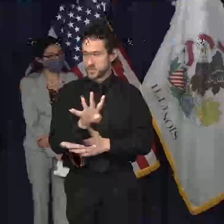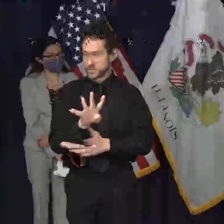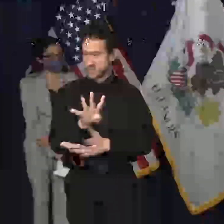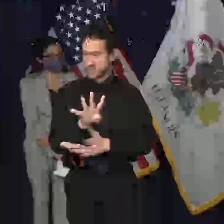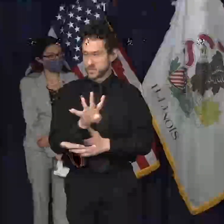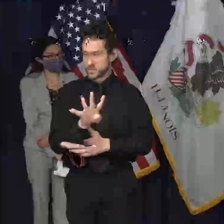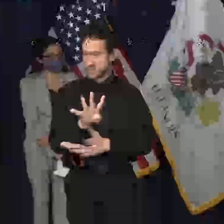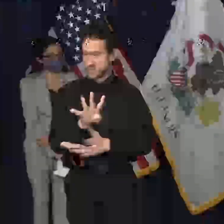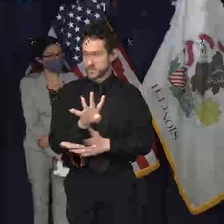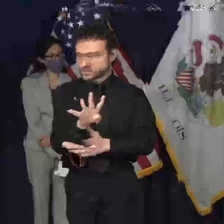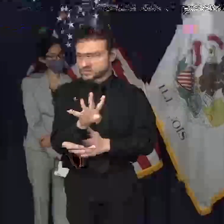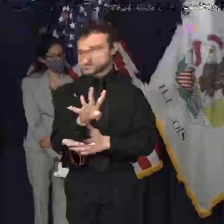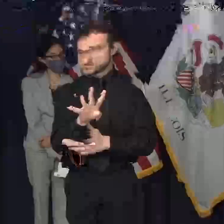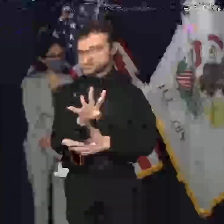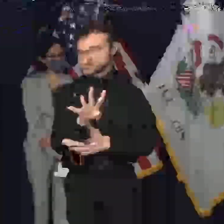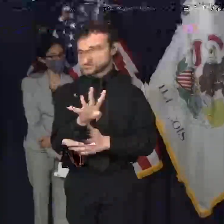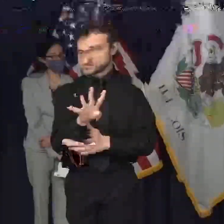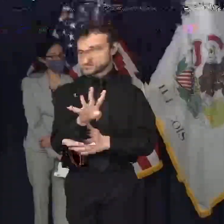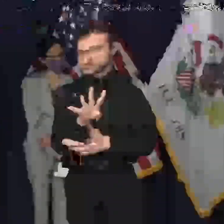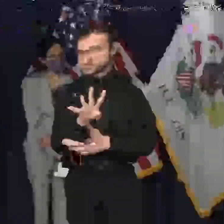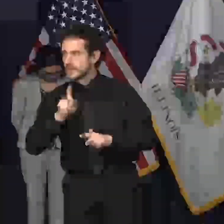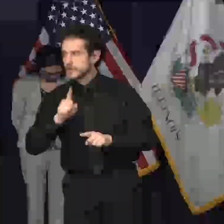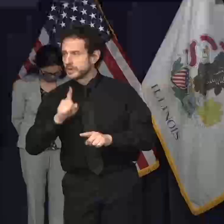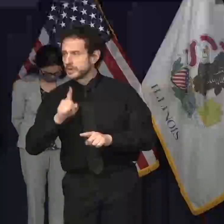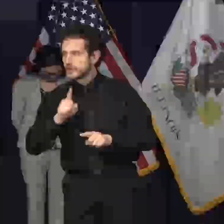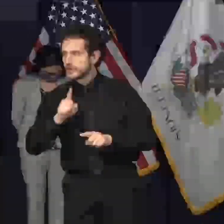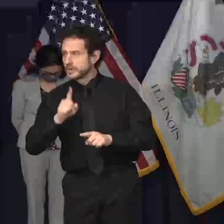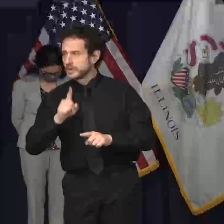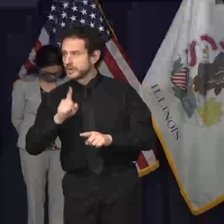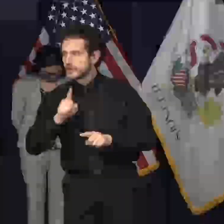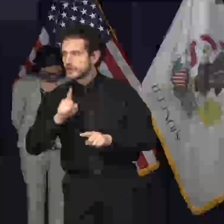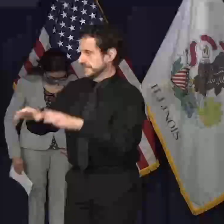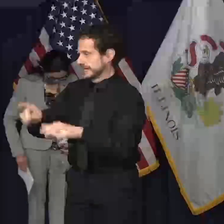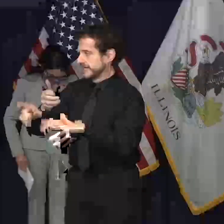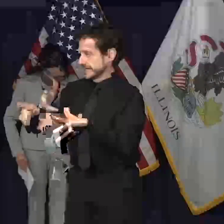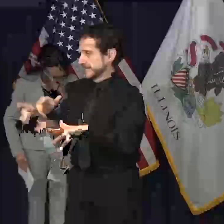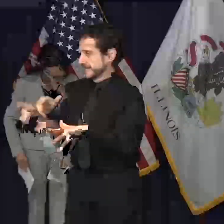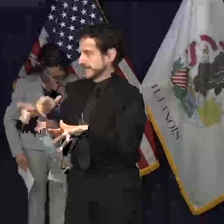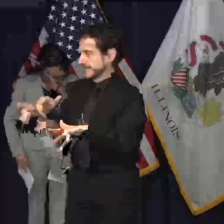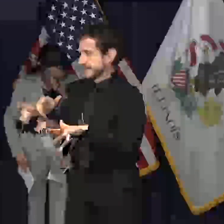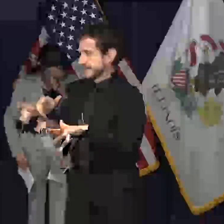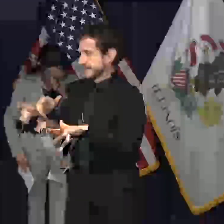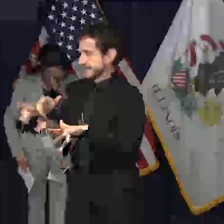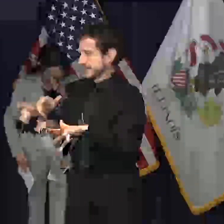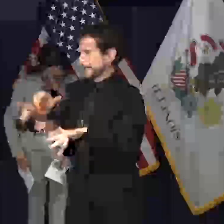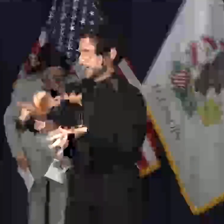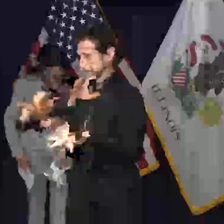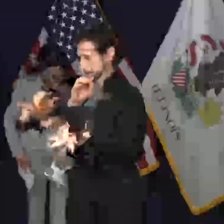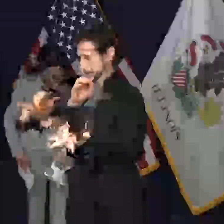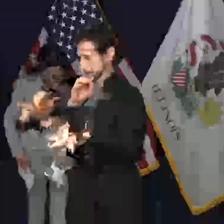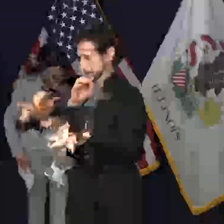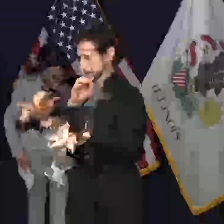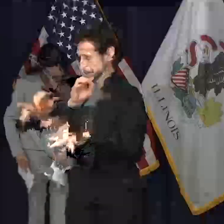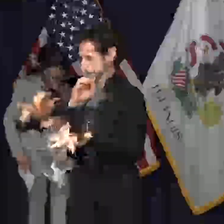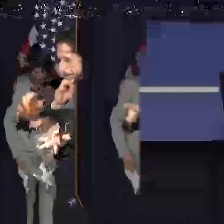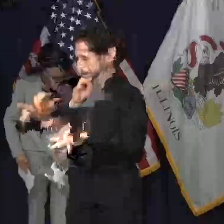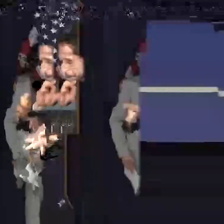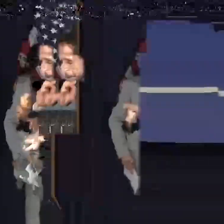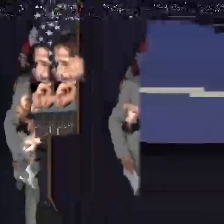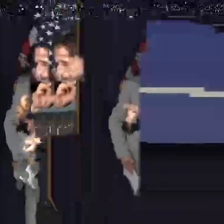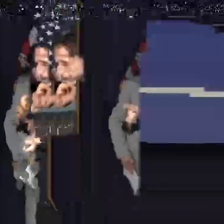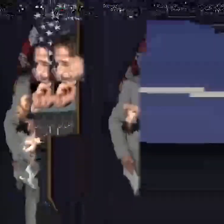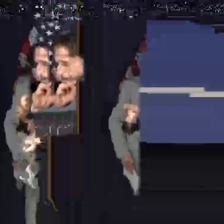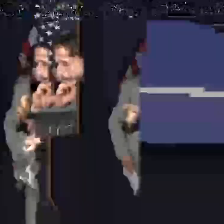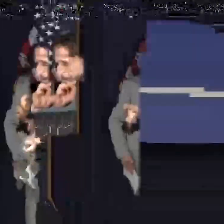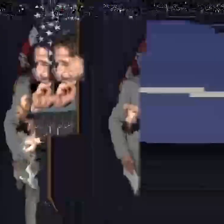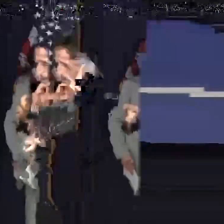that guidance. It really is what the scientists and epidemiologists are recommending. Shia, Politico, Governor, as an entrepreneur at heart, could you